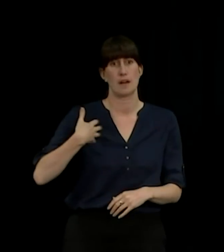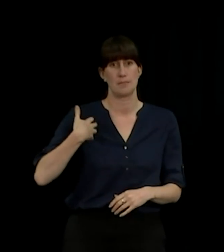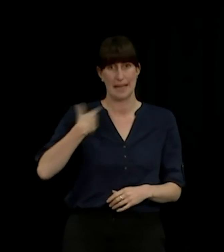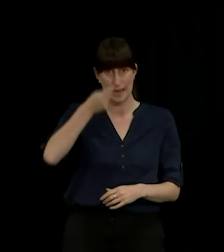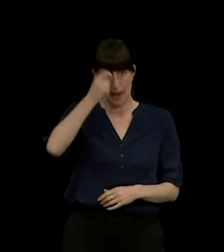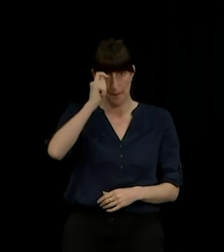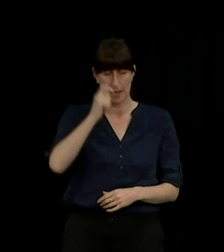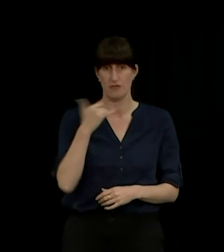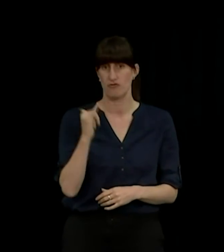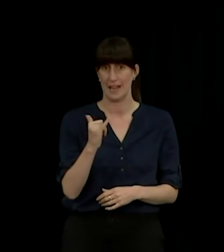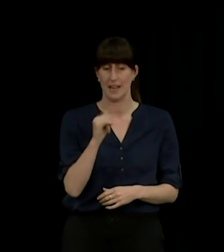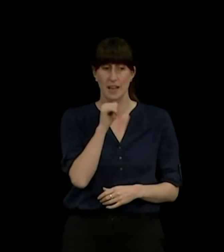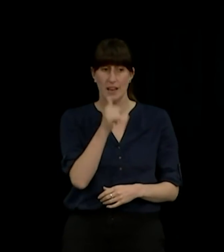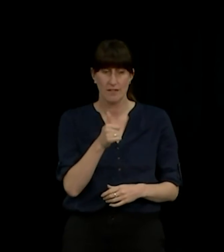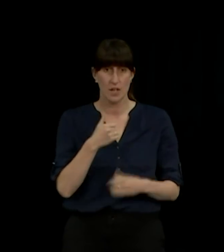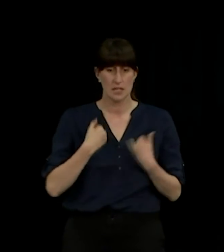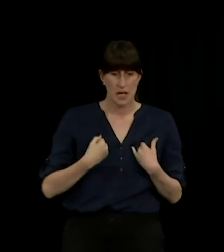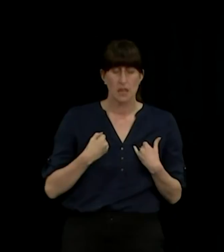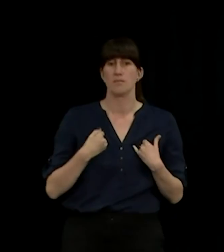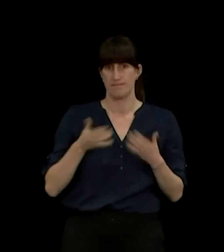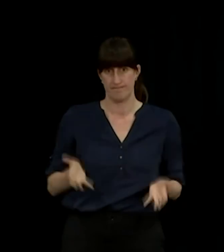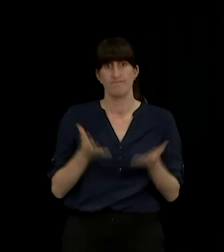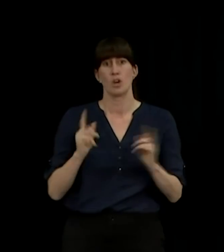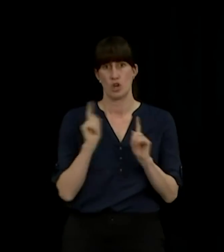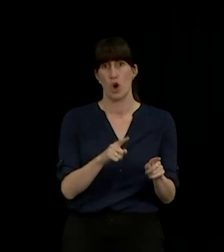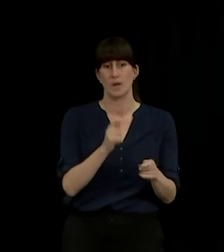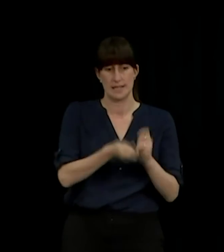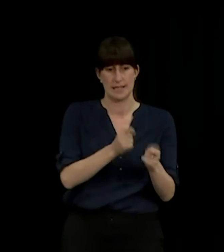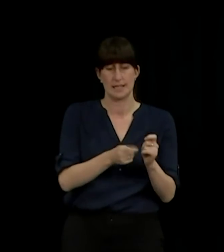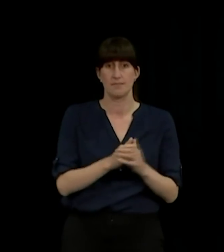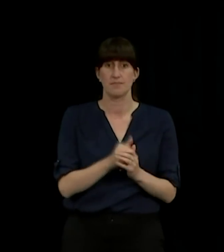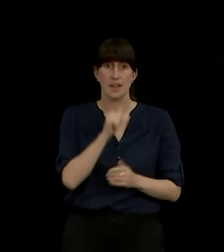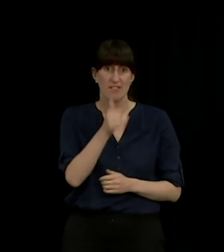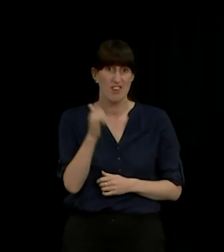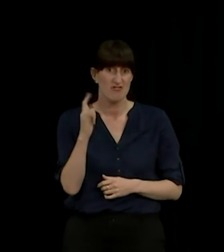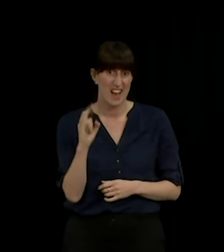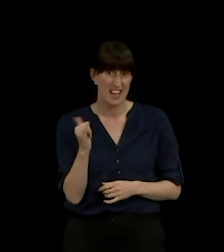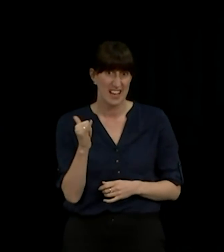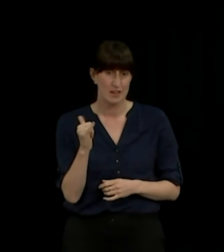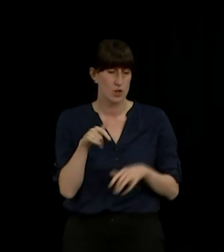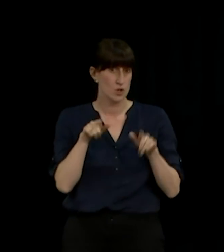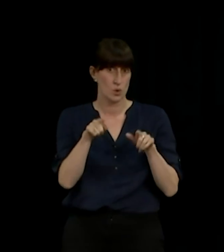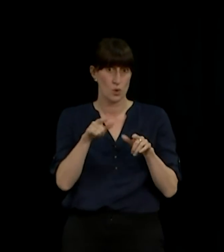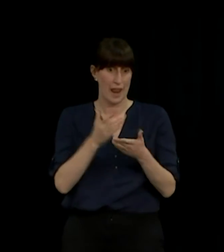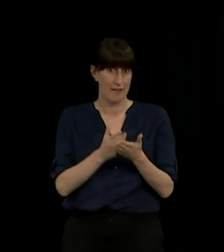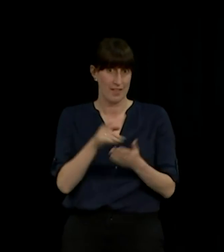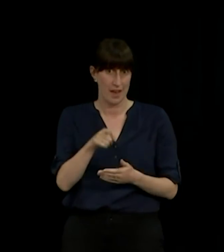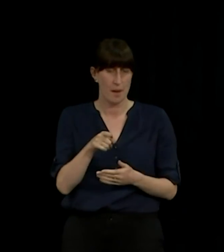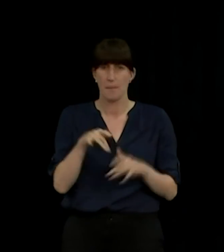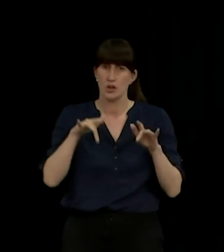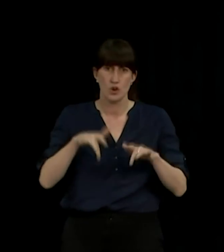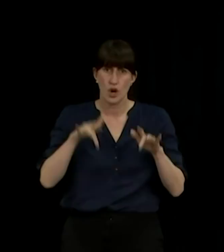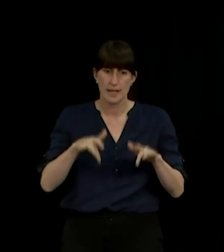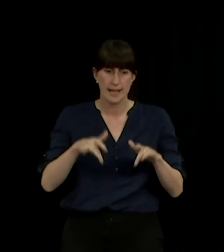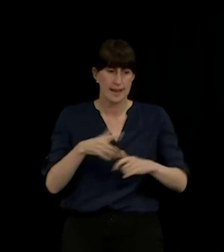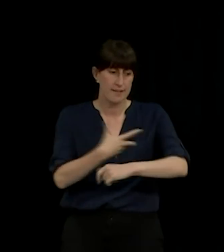symptoms is urged to get a test today. And in Raglan, if you haven't yet been vaccinated, now is the right time to do